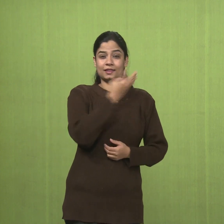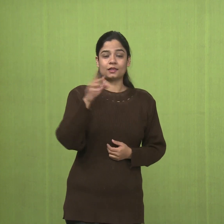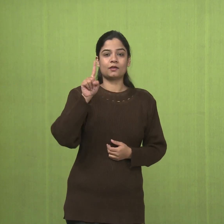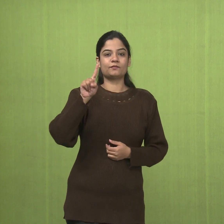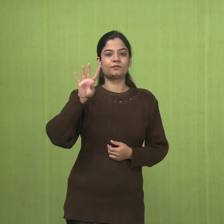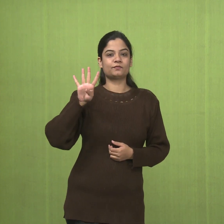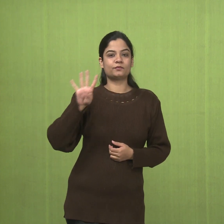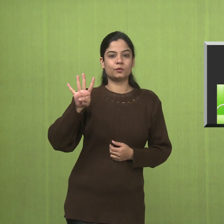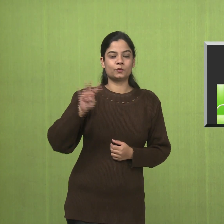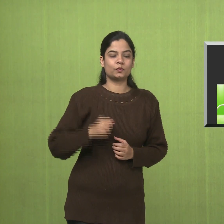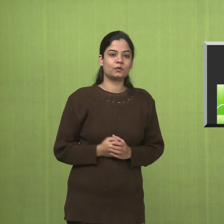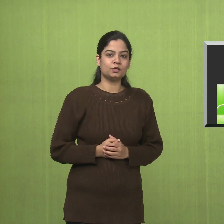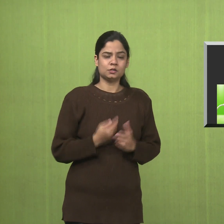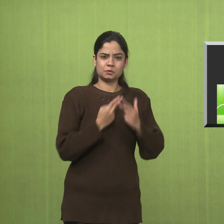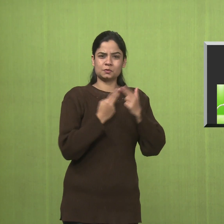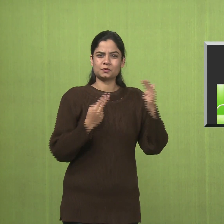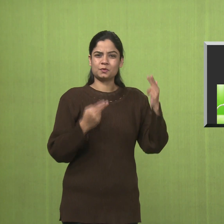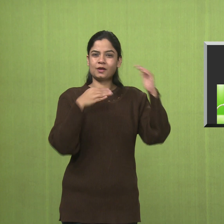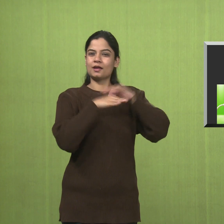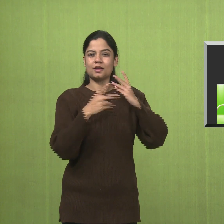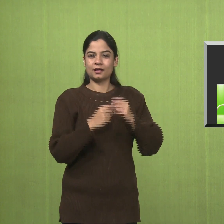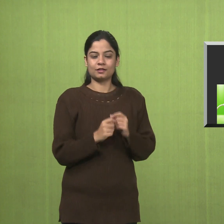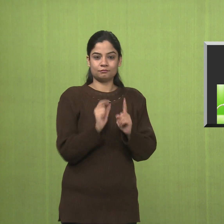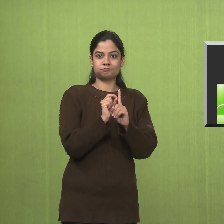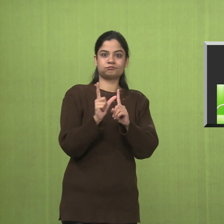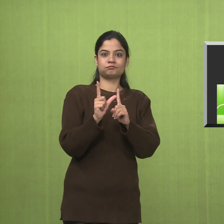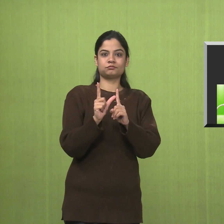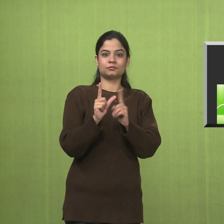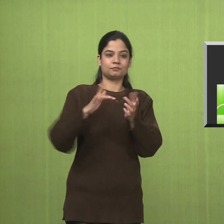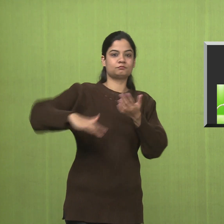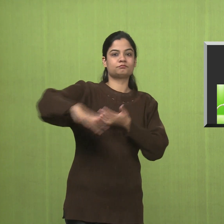14. The title is Energy Conservation.